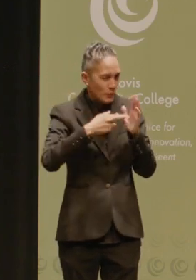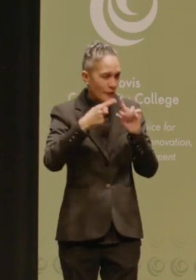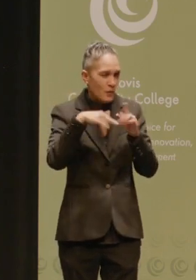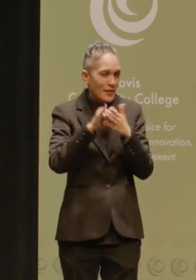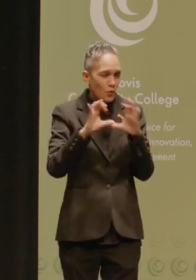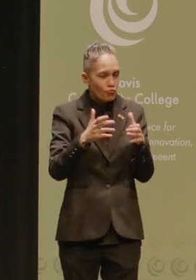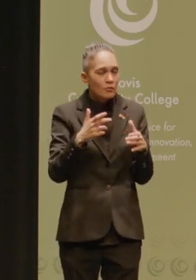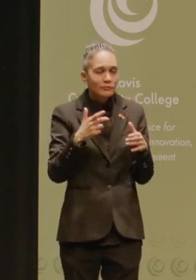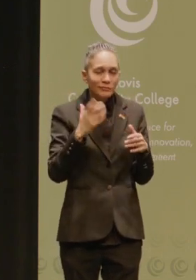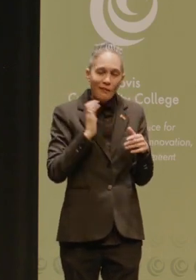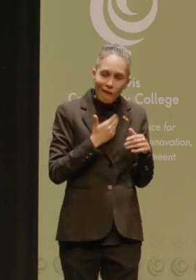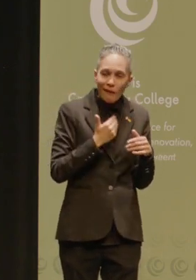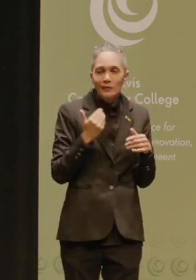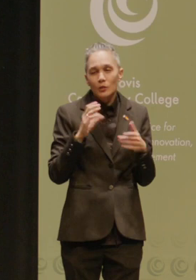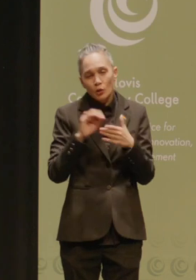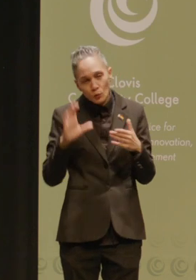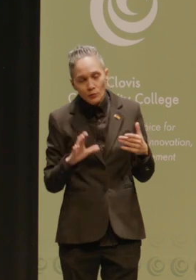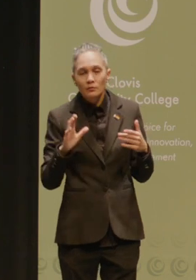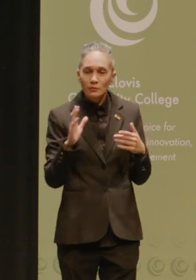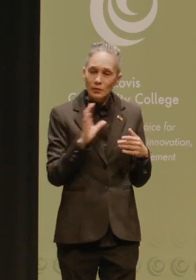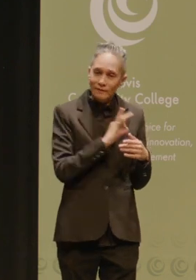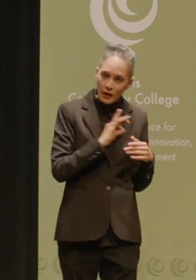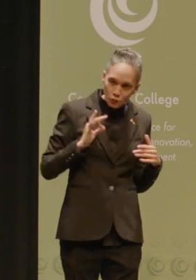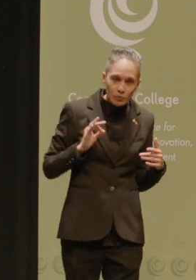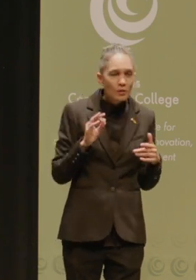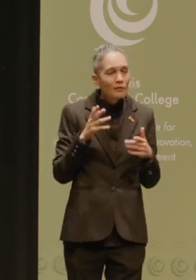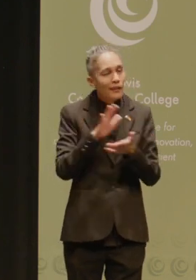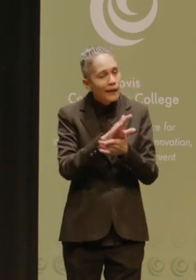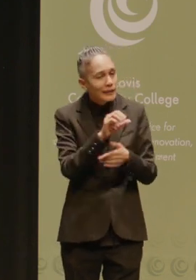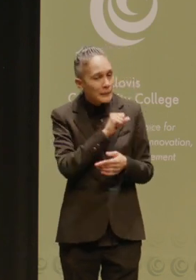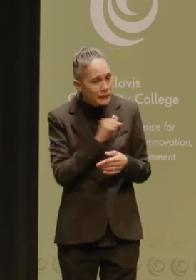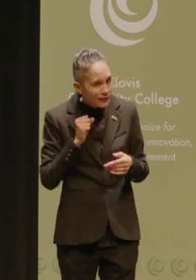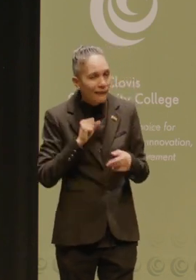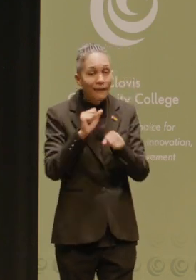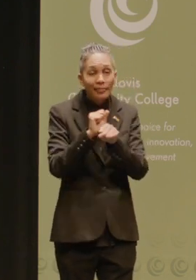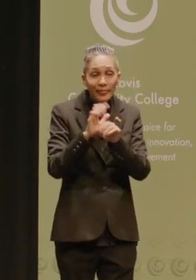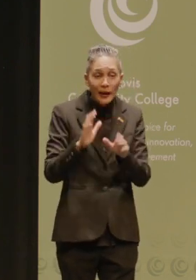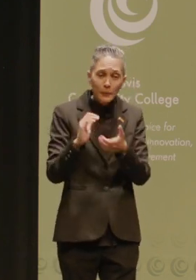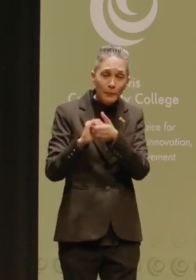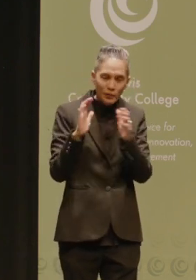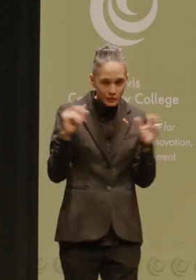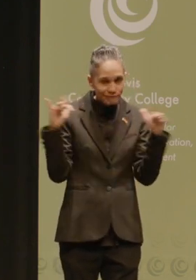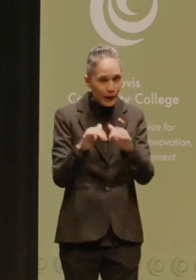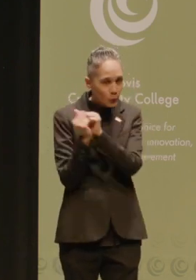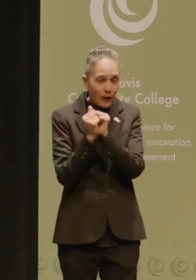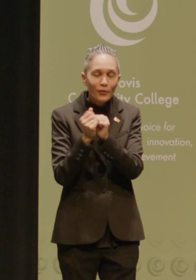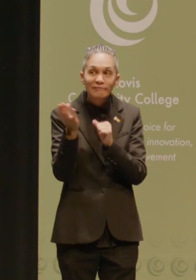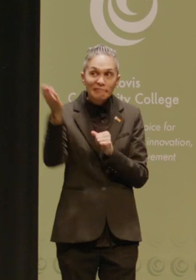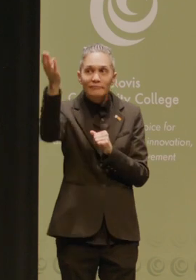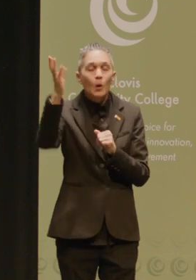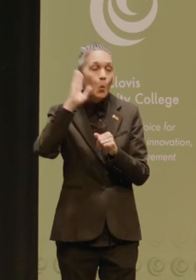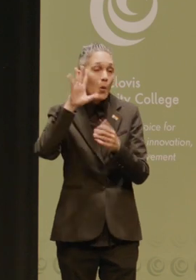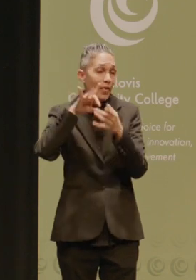that's classified professionals, our students, and our faculty, academic senate, and our labor partners all came together, and they said they're going to